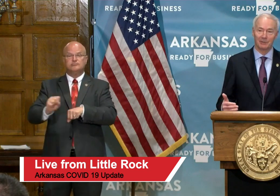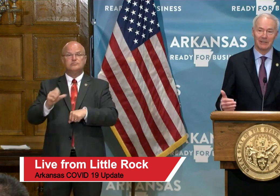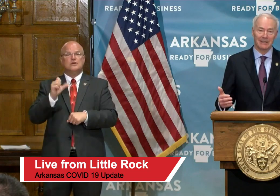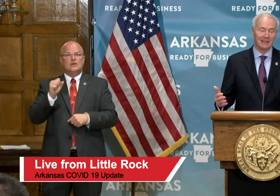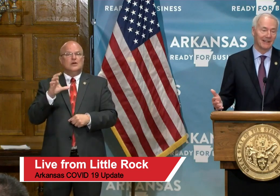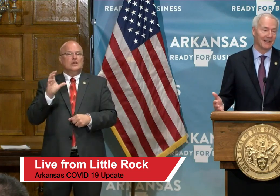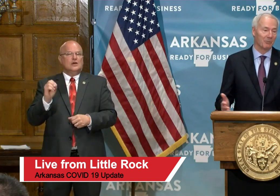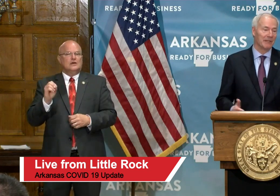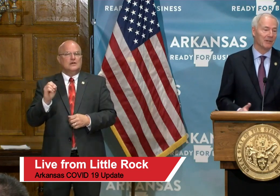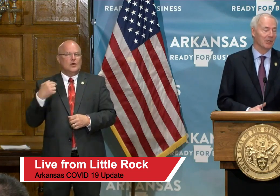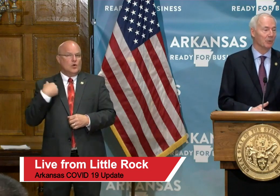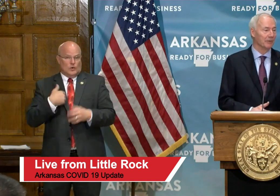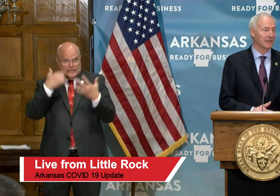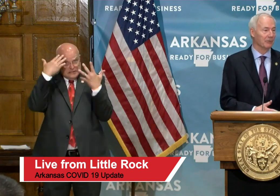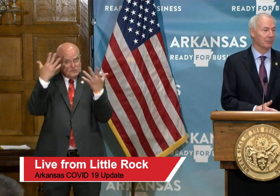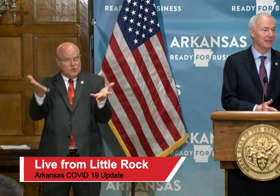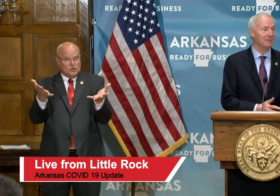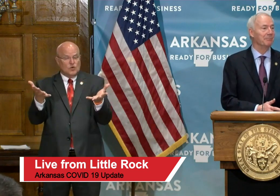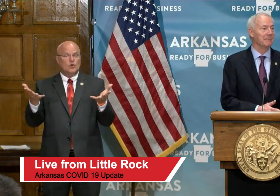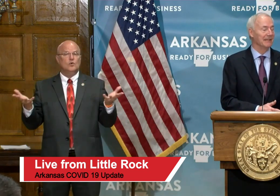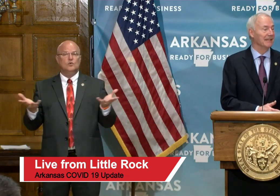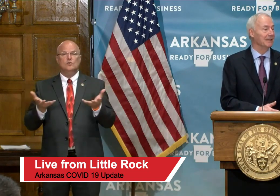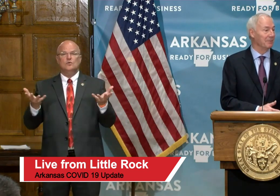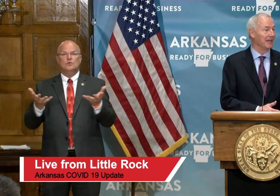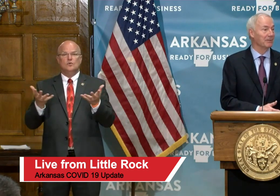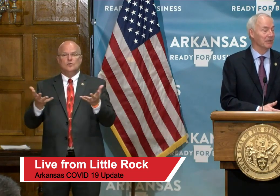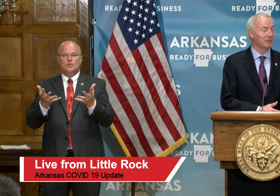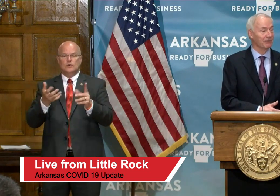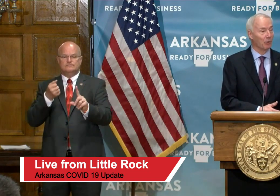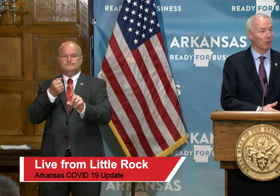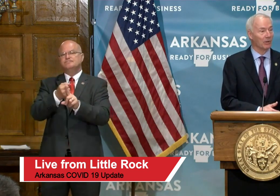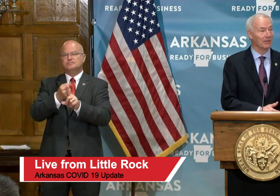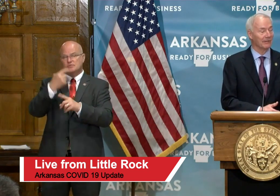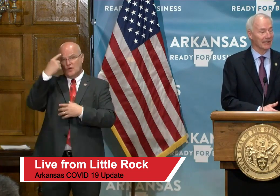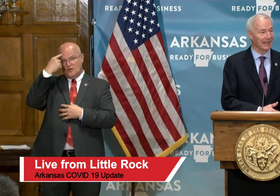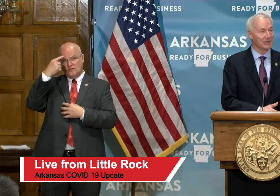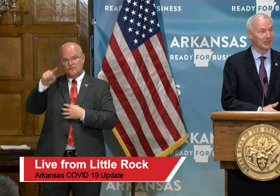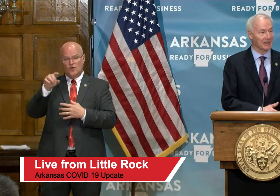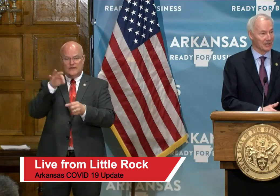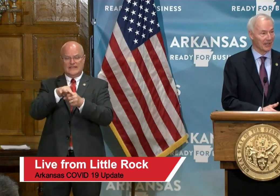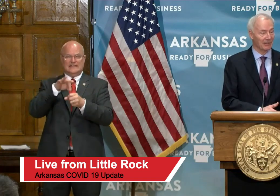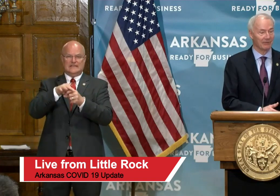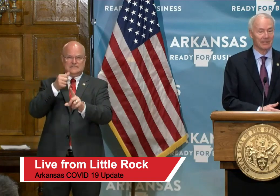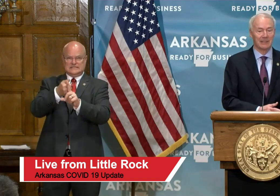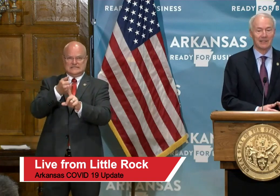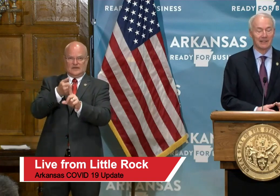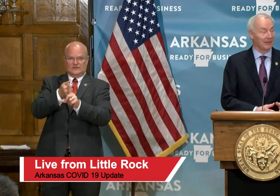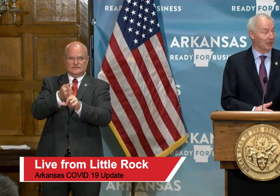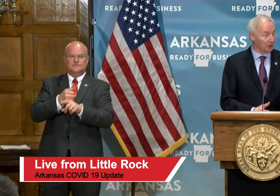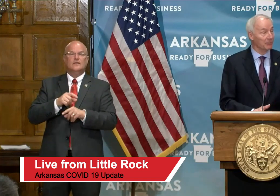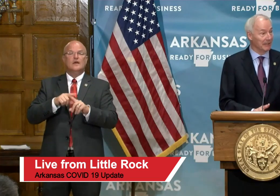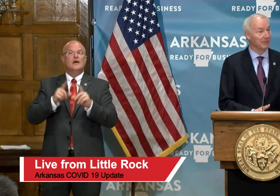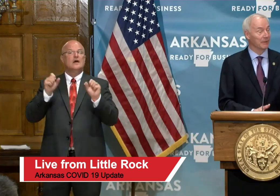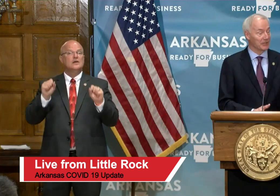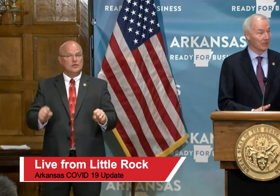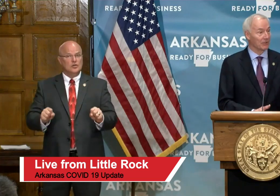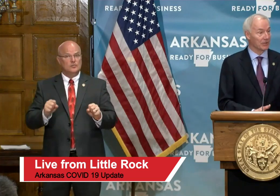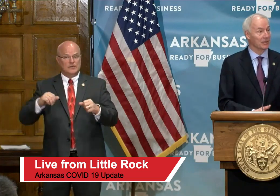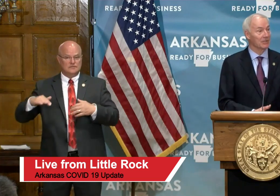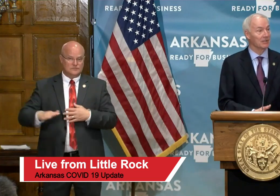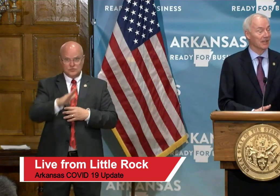functioning. And so we don't know that there will be any impediment for the election itself. There could